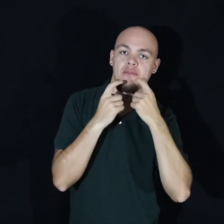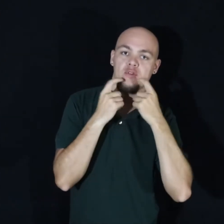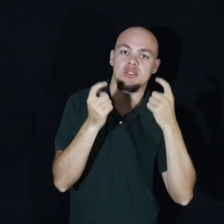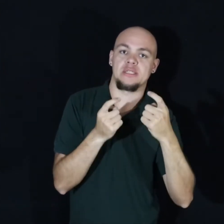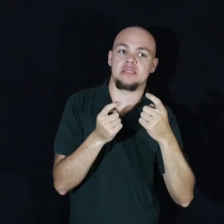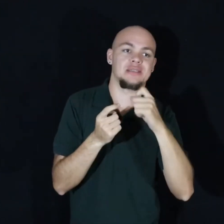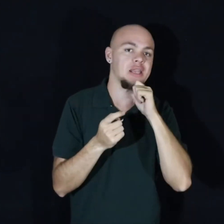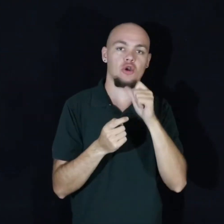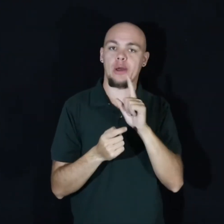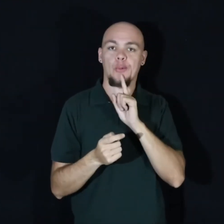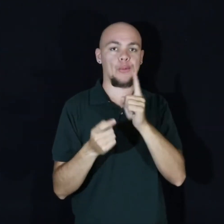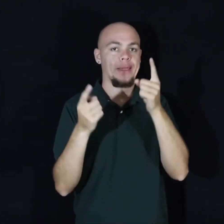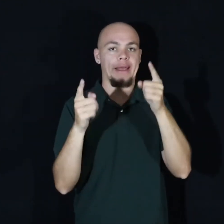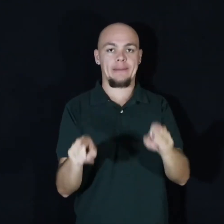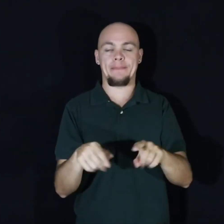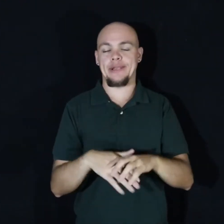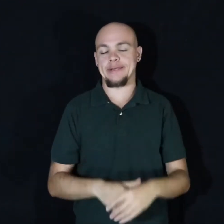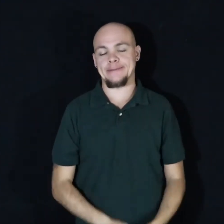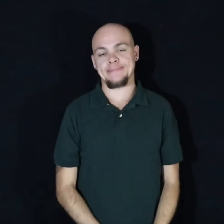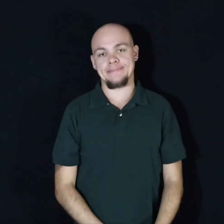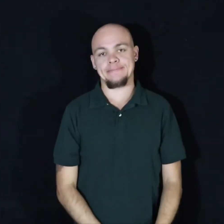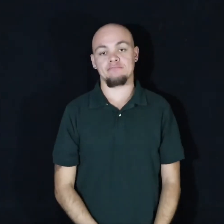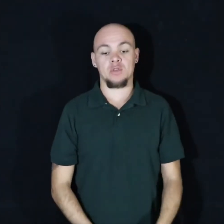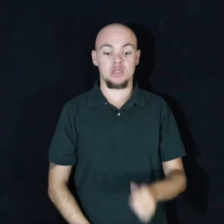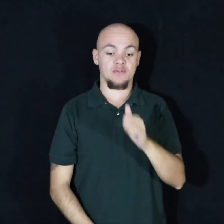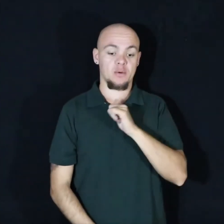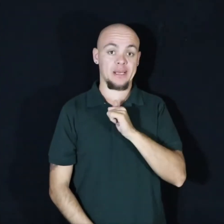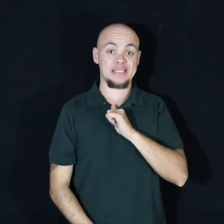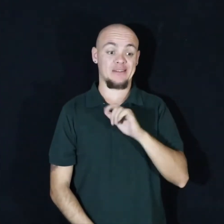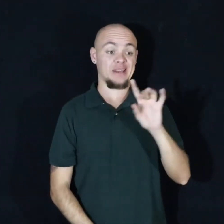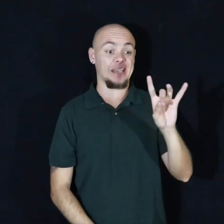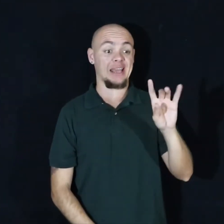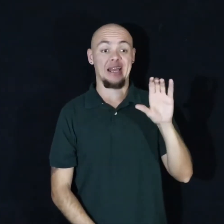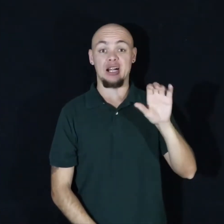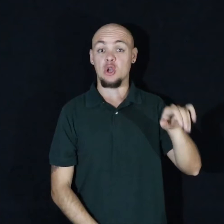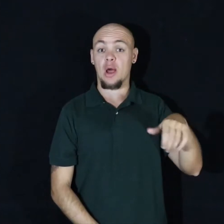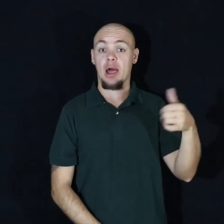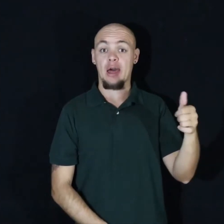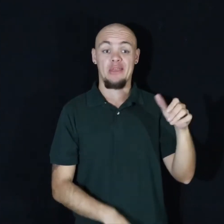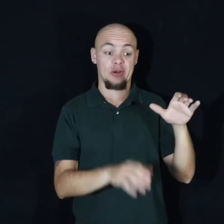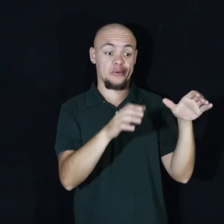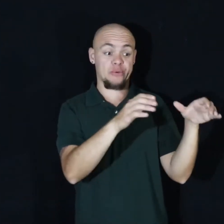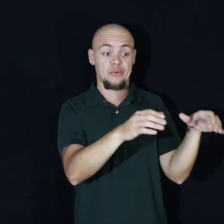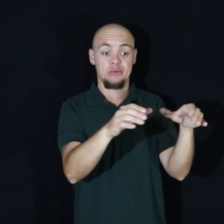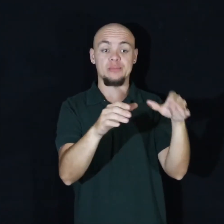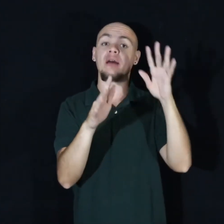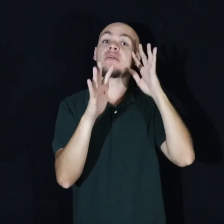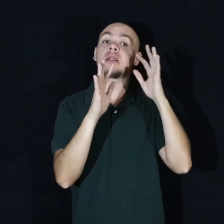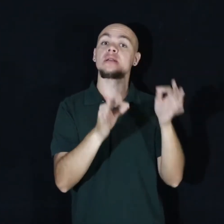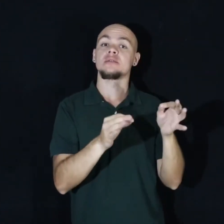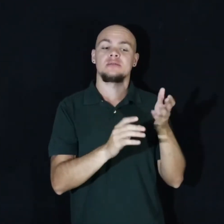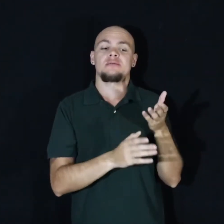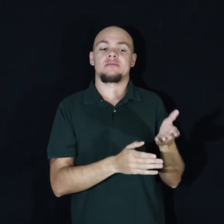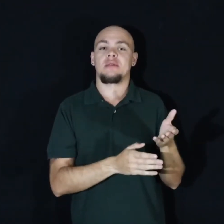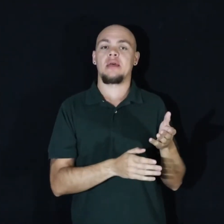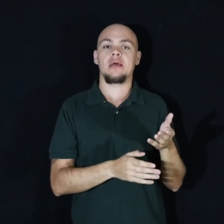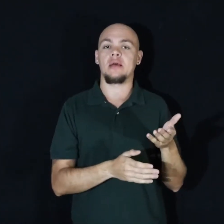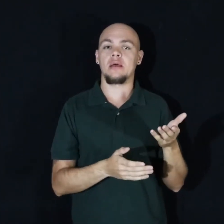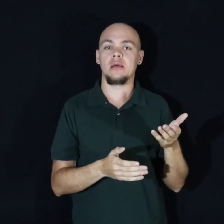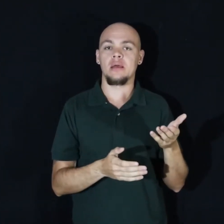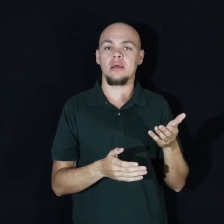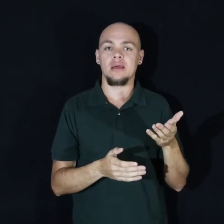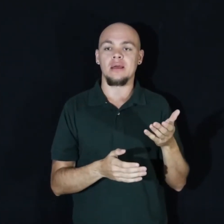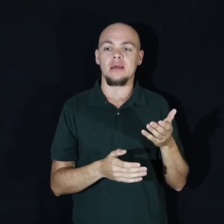people for sins that they're not committing. And so myself and 800 other denominations, we